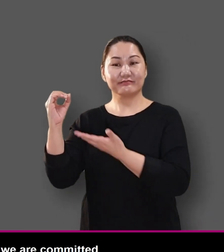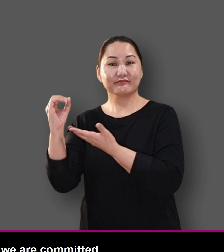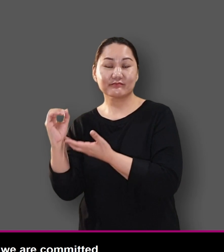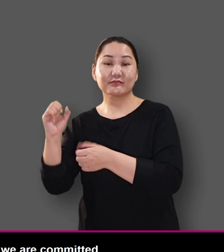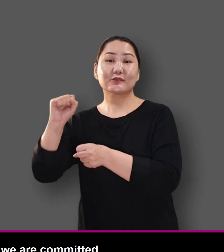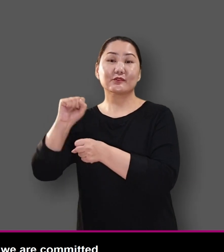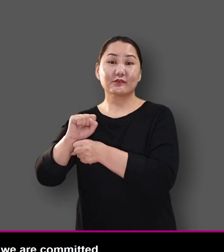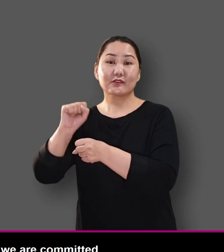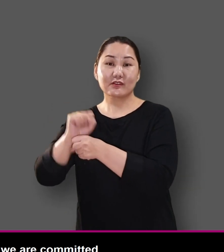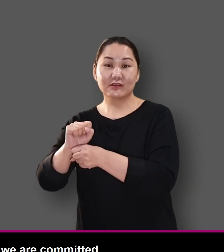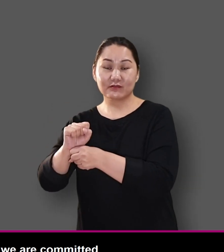Specifically, we are committed